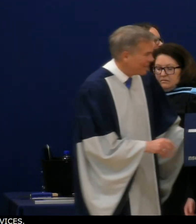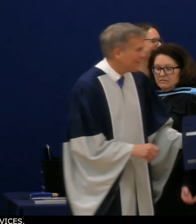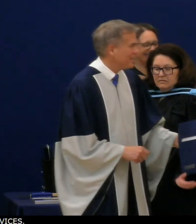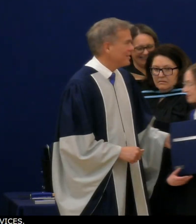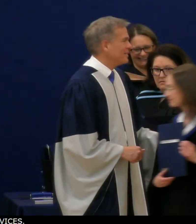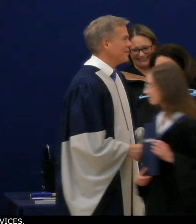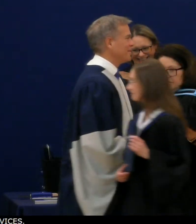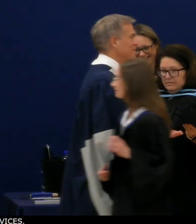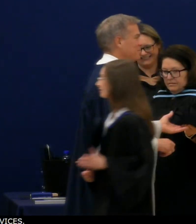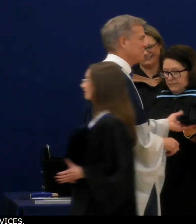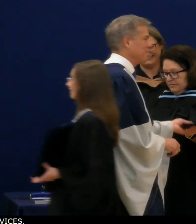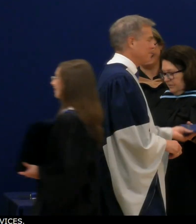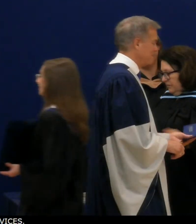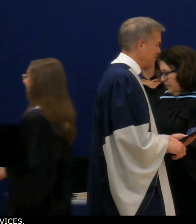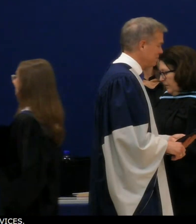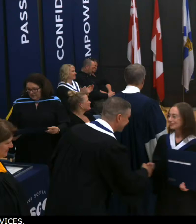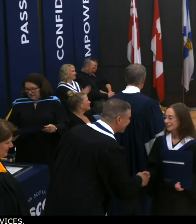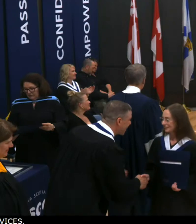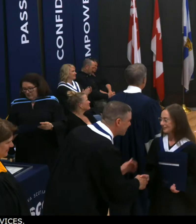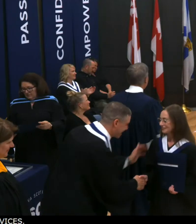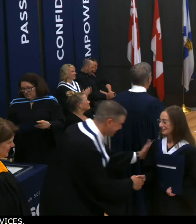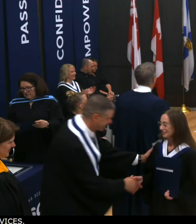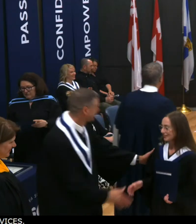Kiera Wenham Clark.